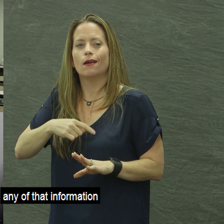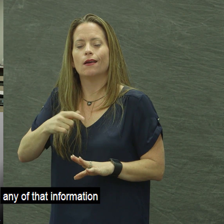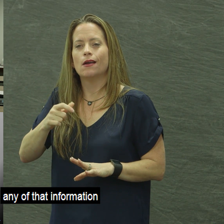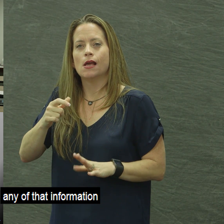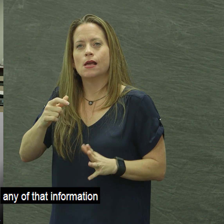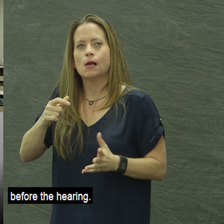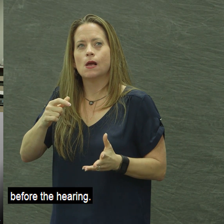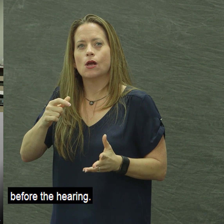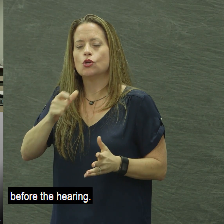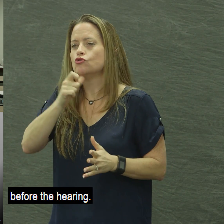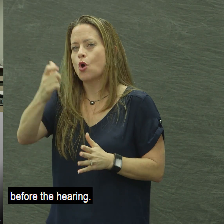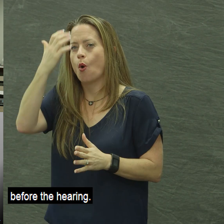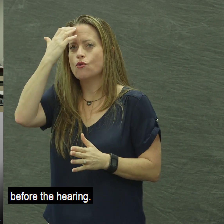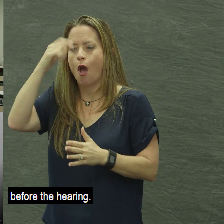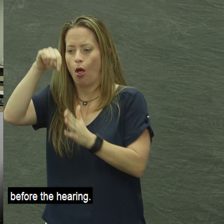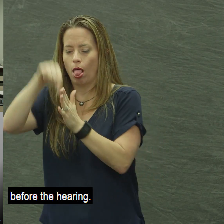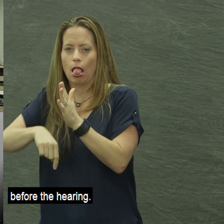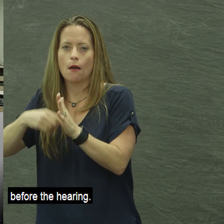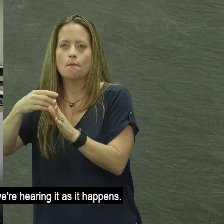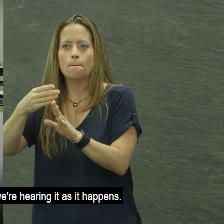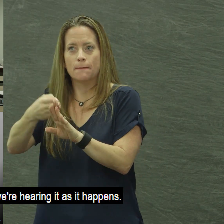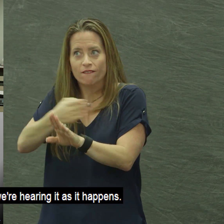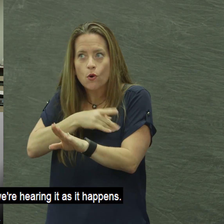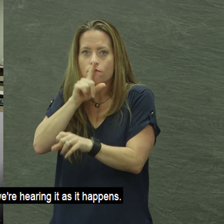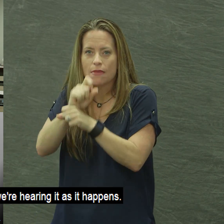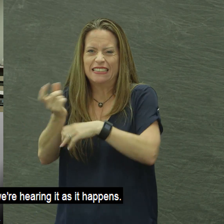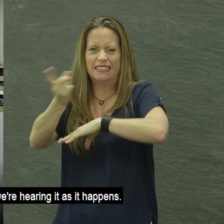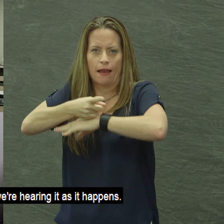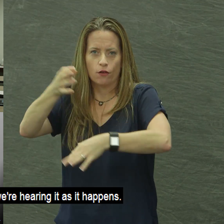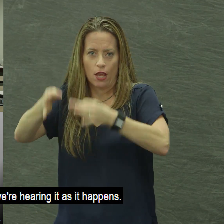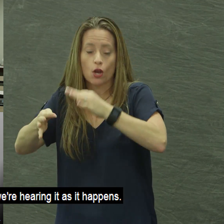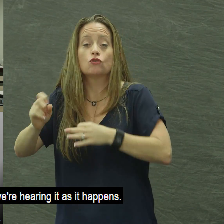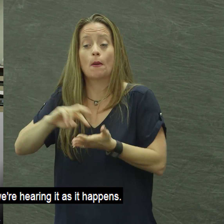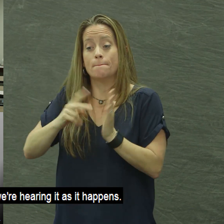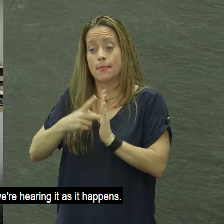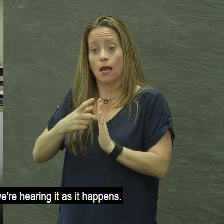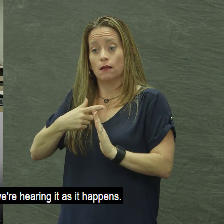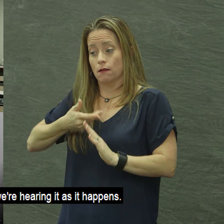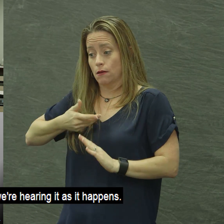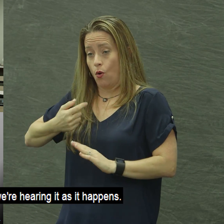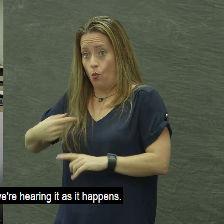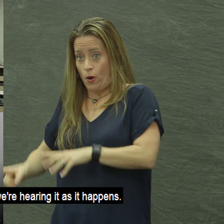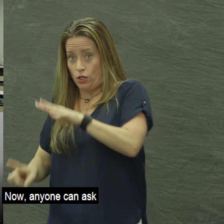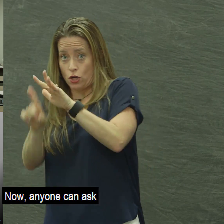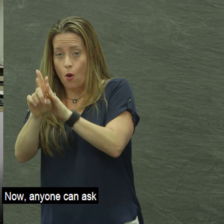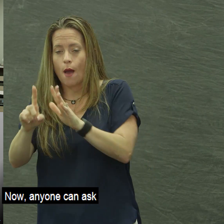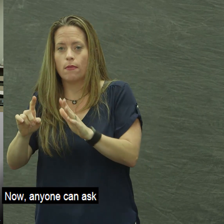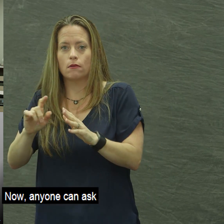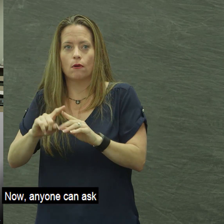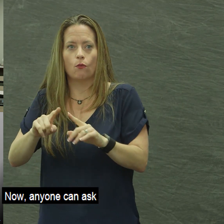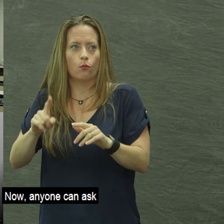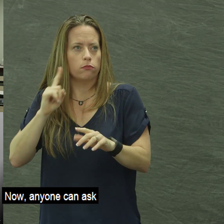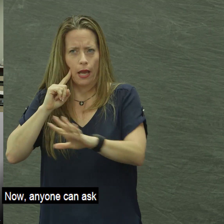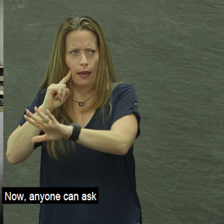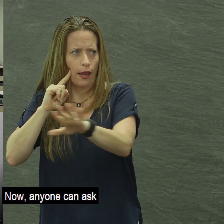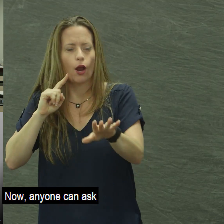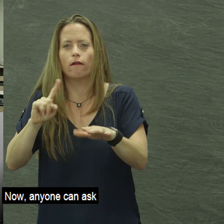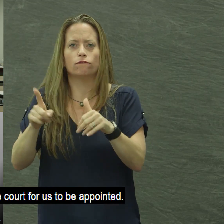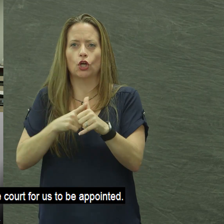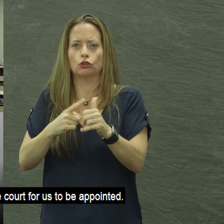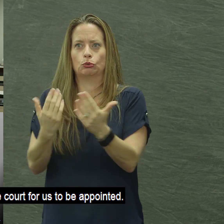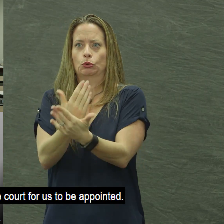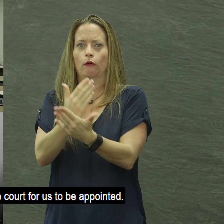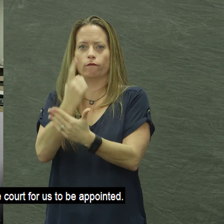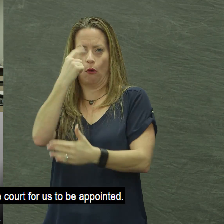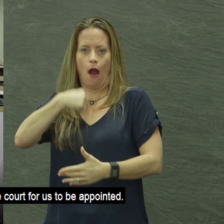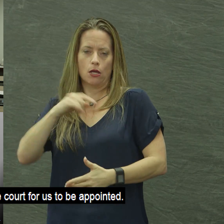information before the hearing. So we're hearing it as it happens. Now, anyone can ask